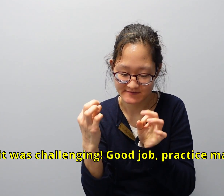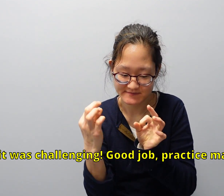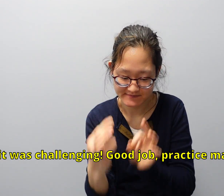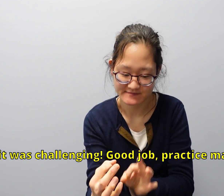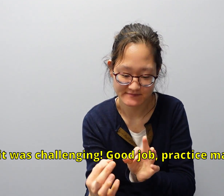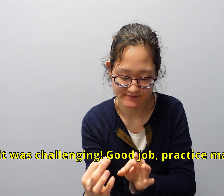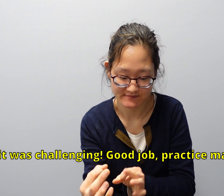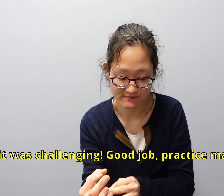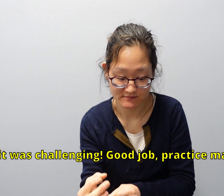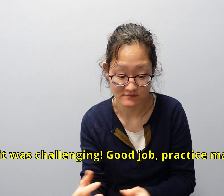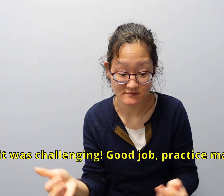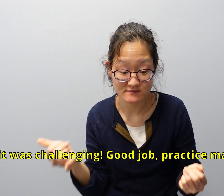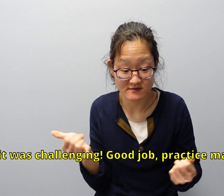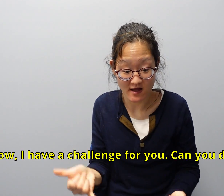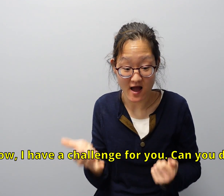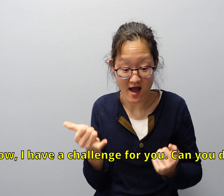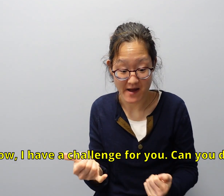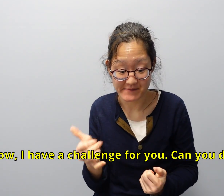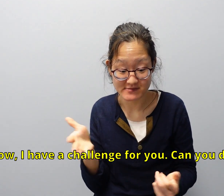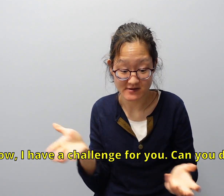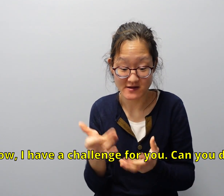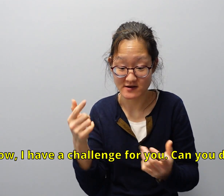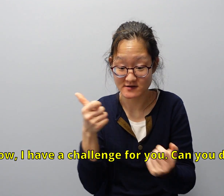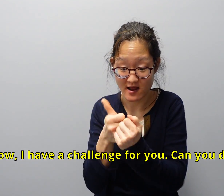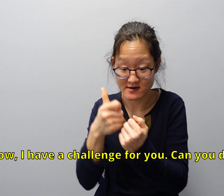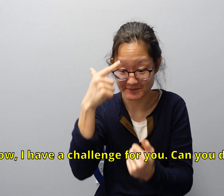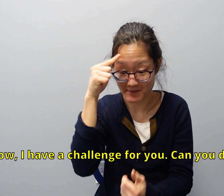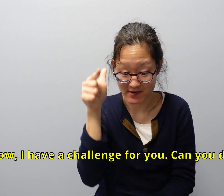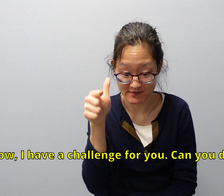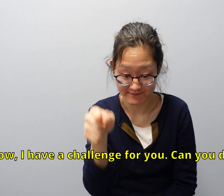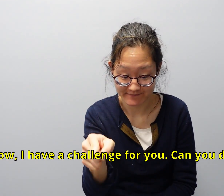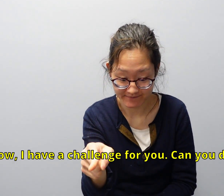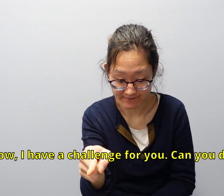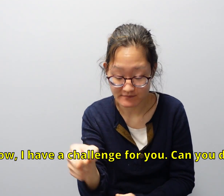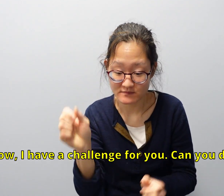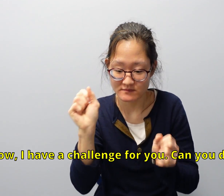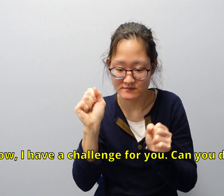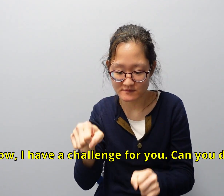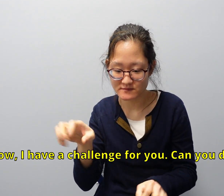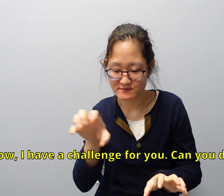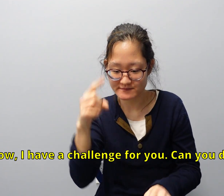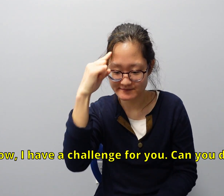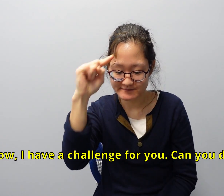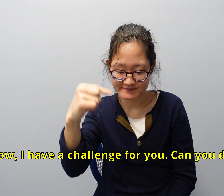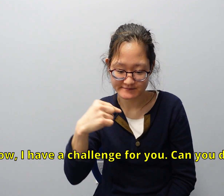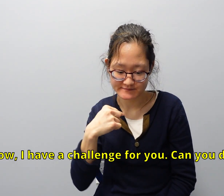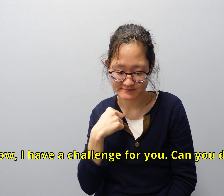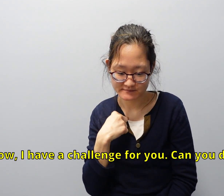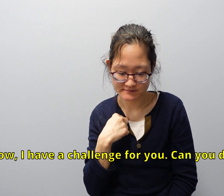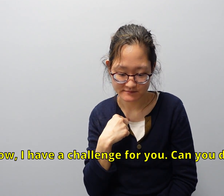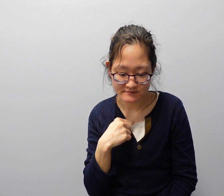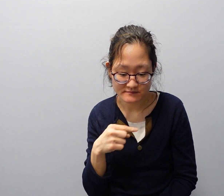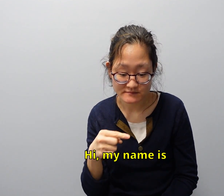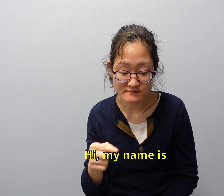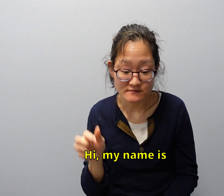perfect. Now, here is a challenge for you. Can you do this?